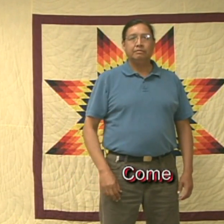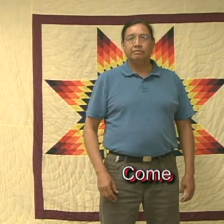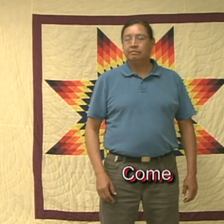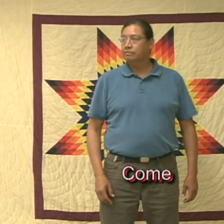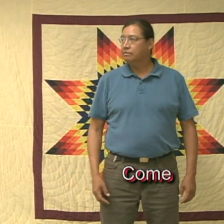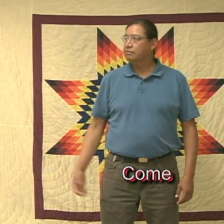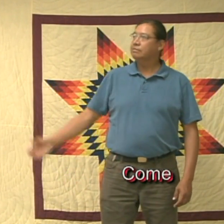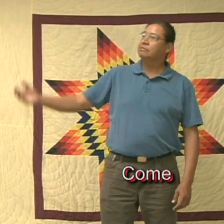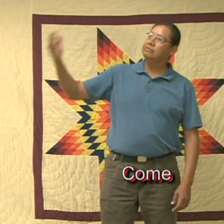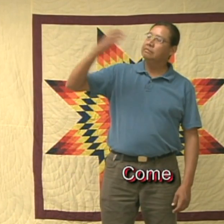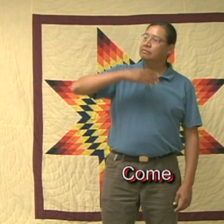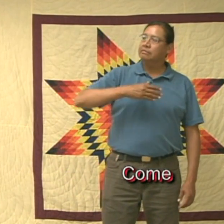He, you.